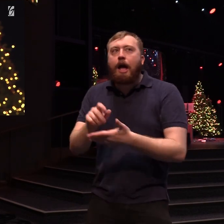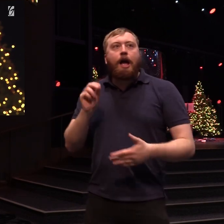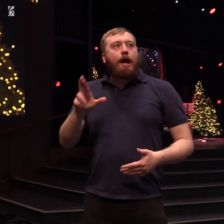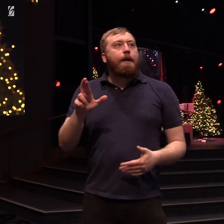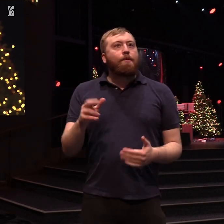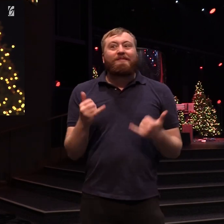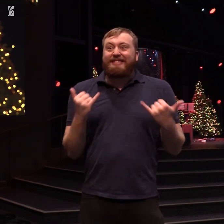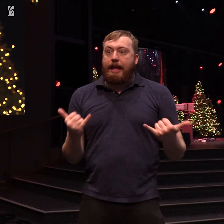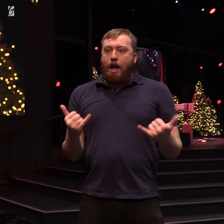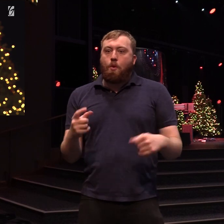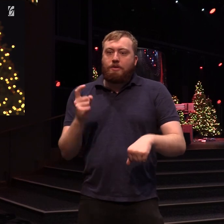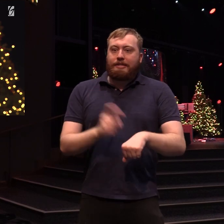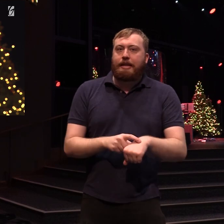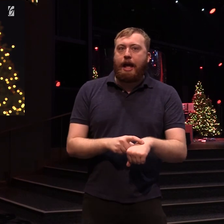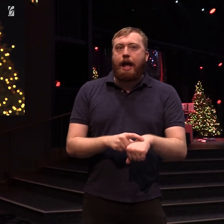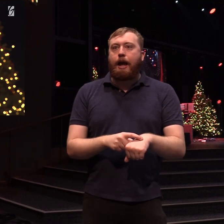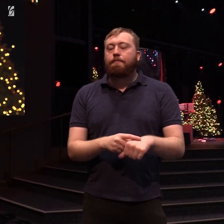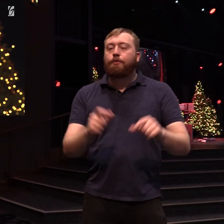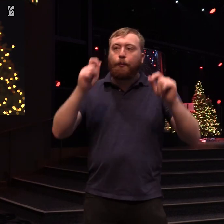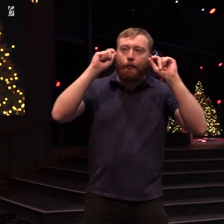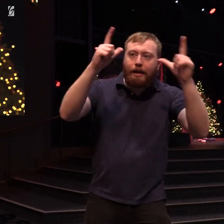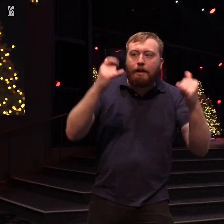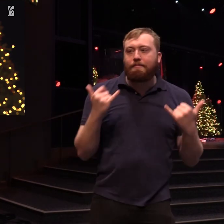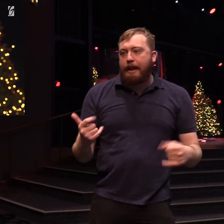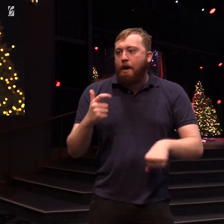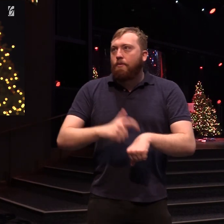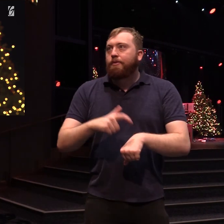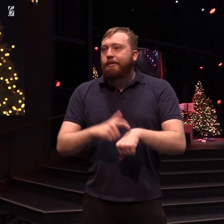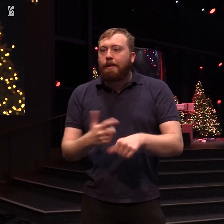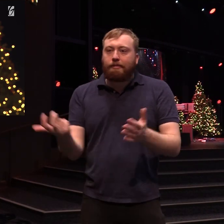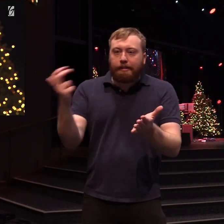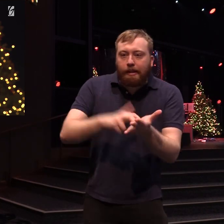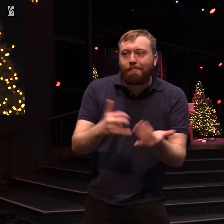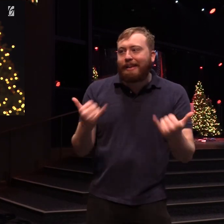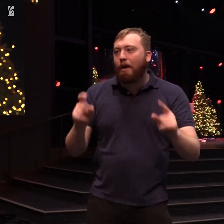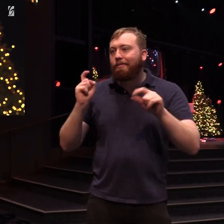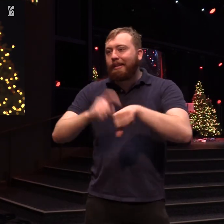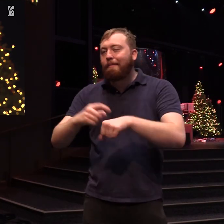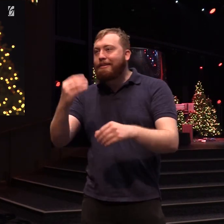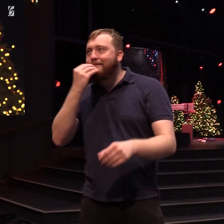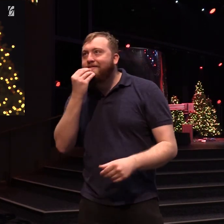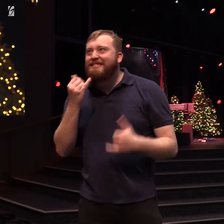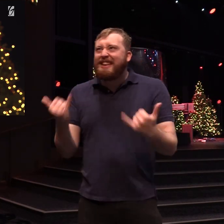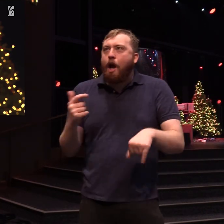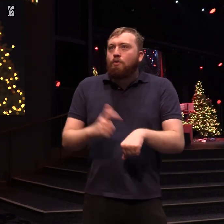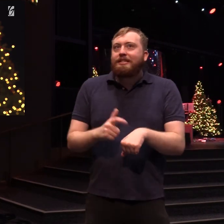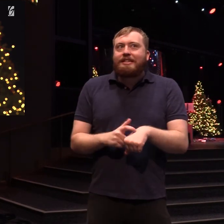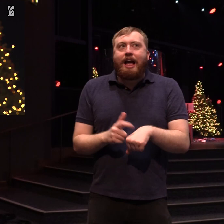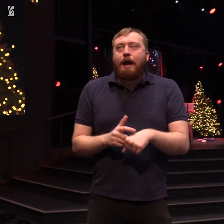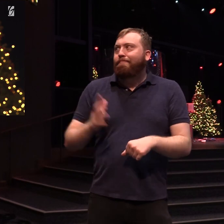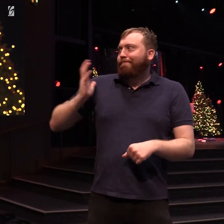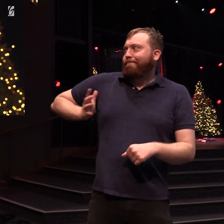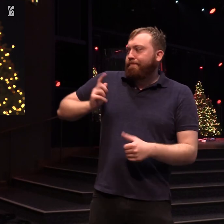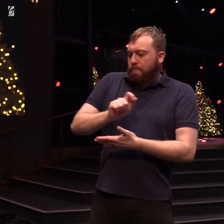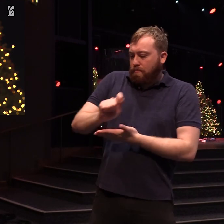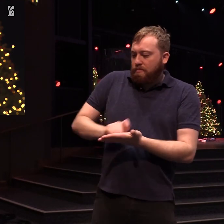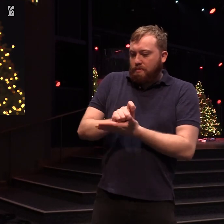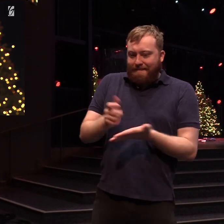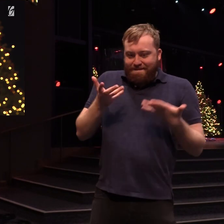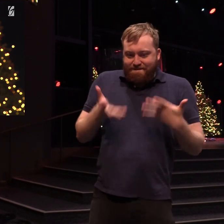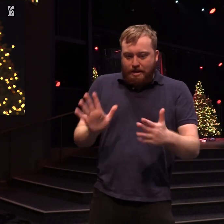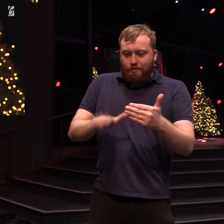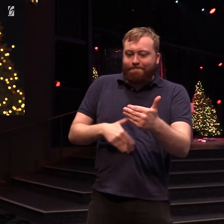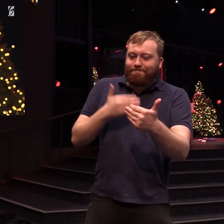up. Now it's time to move forward. Now, Lord, it is time to move into a new era, a new dispensation, a